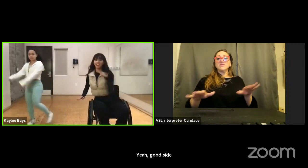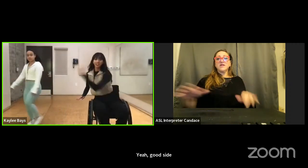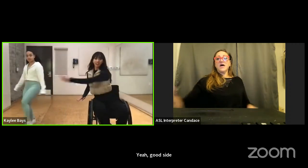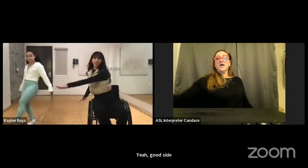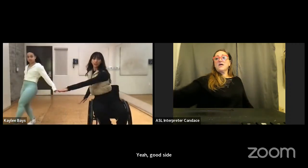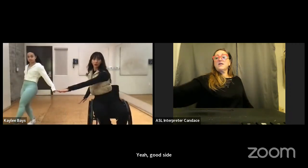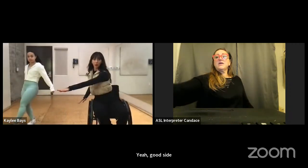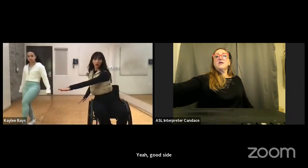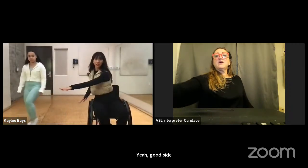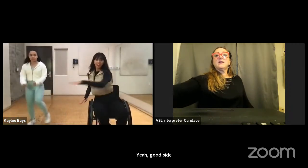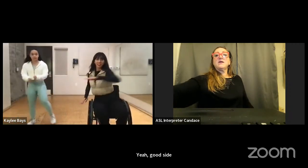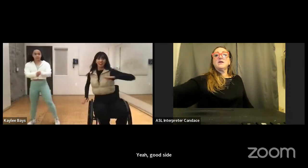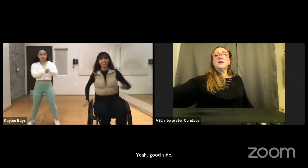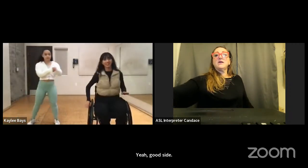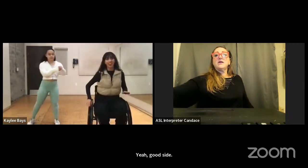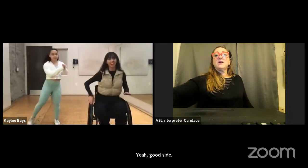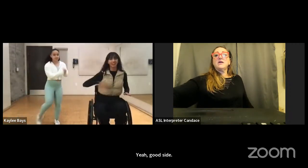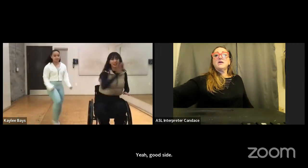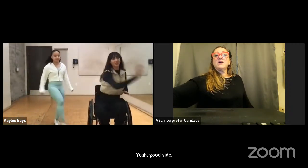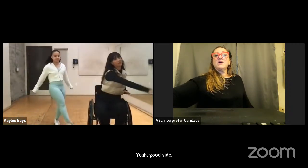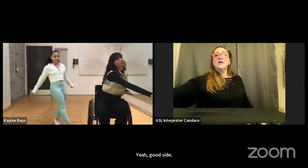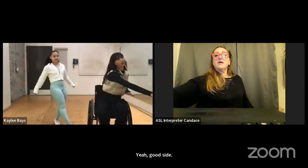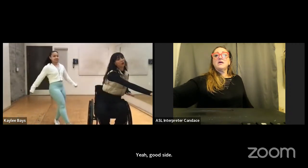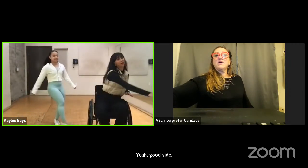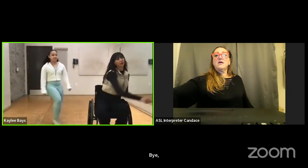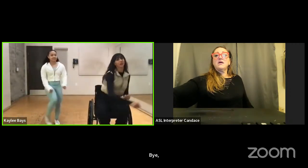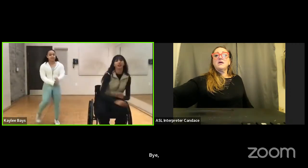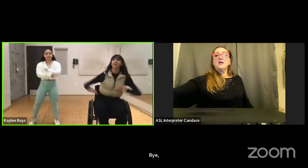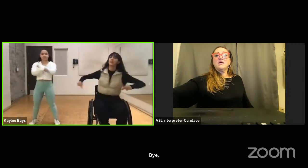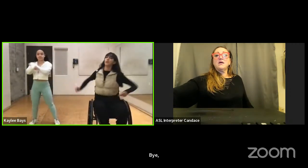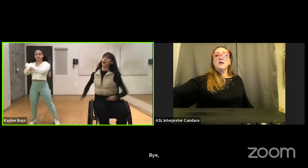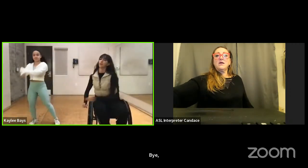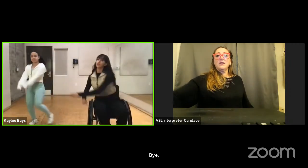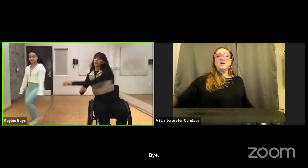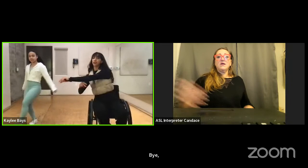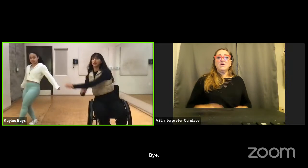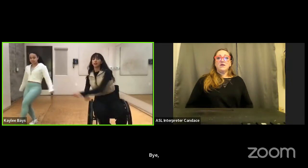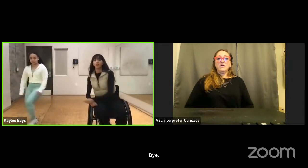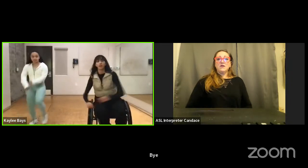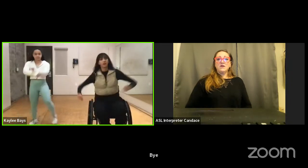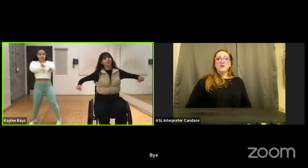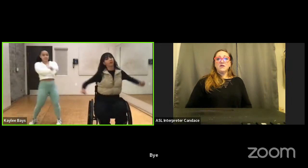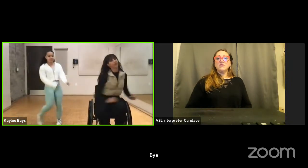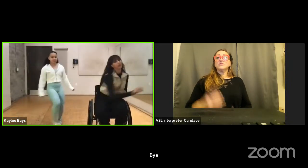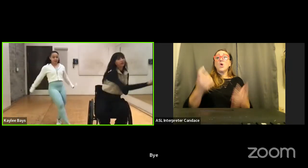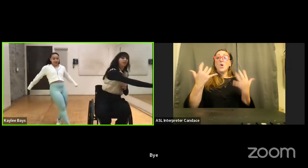side, corner, side, to the corner. Good. Faster.